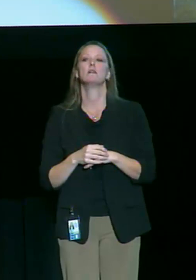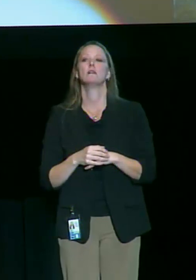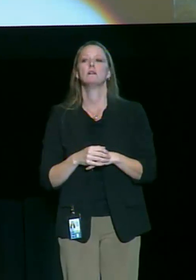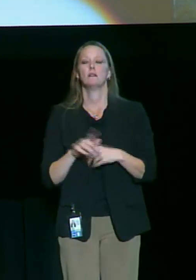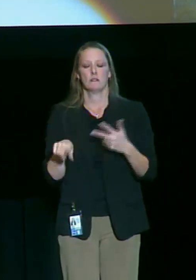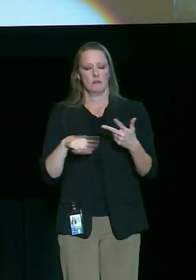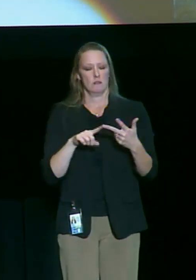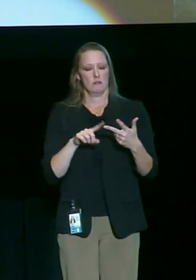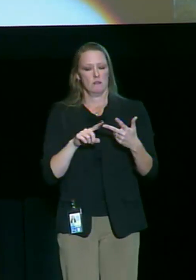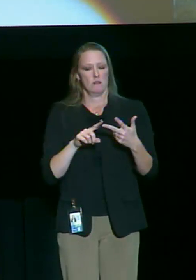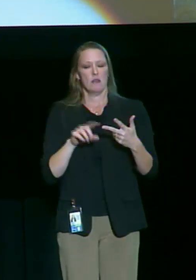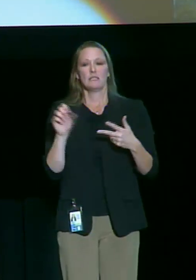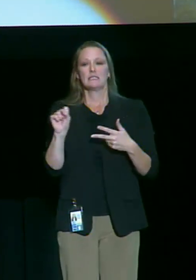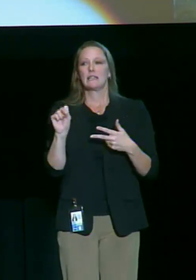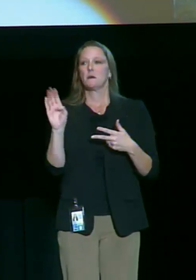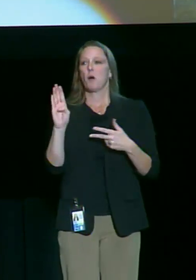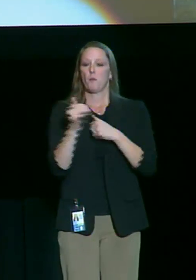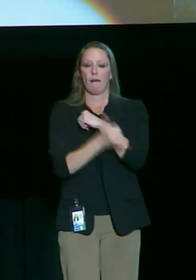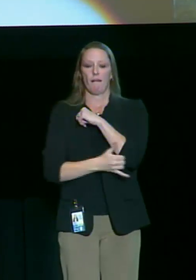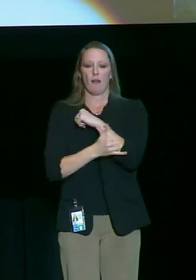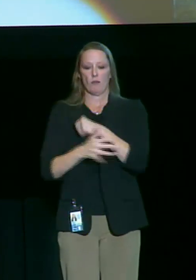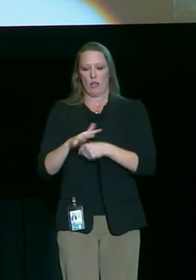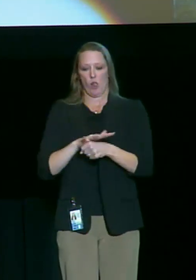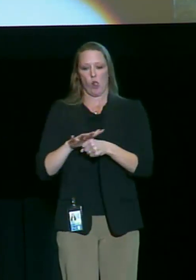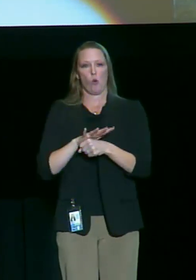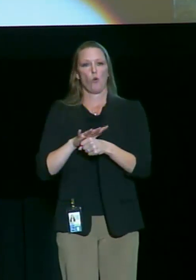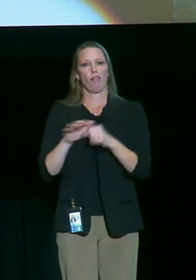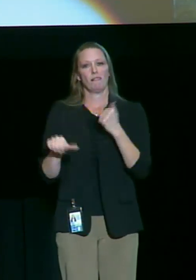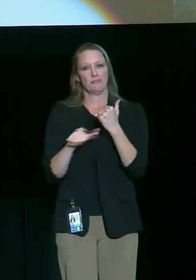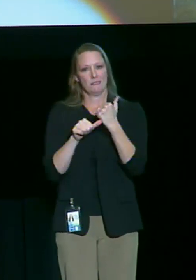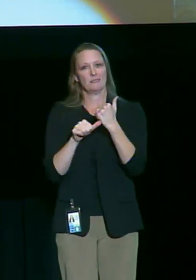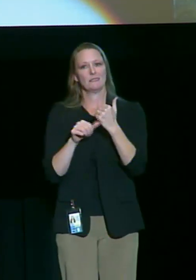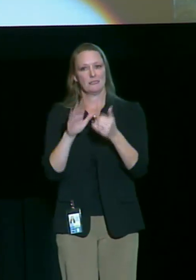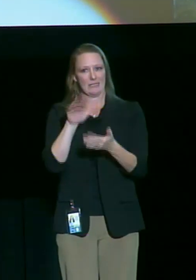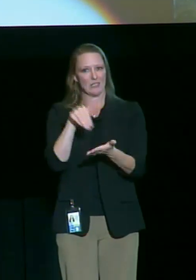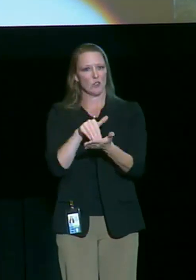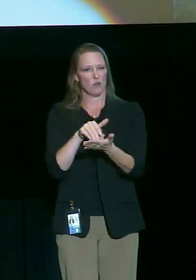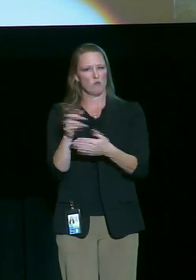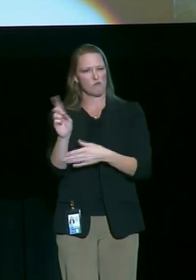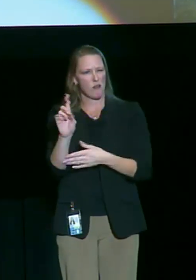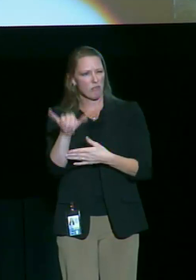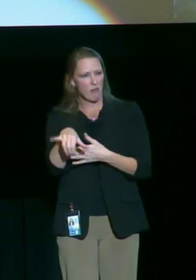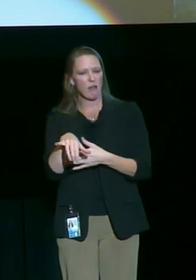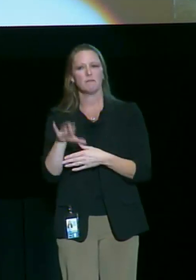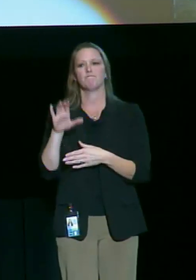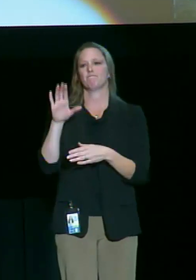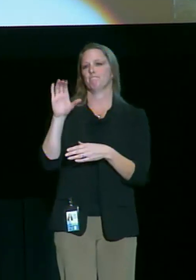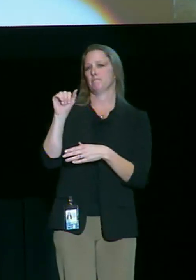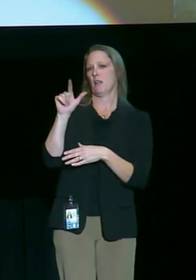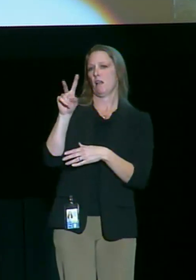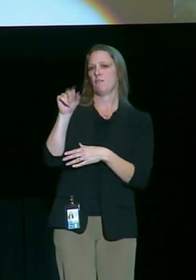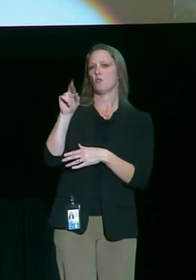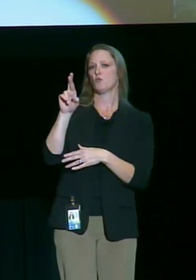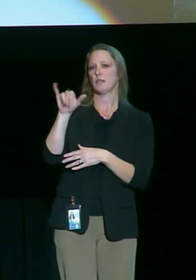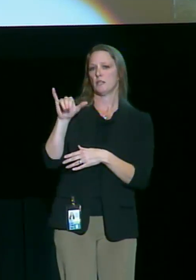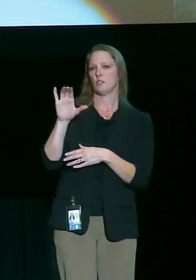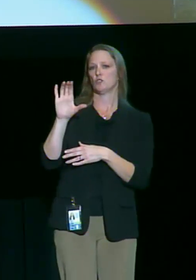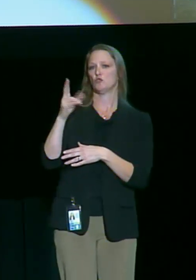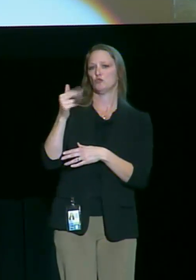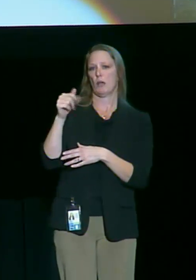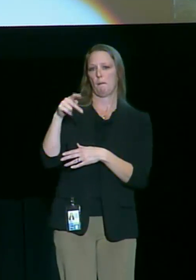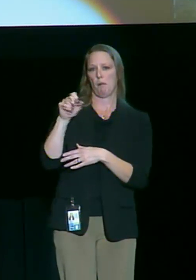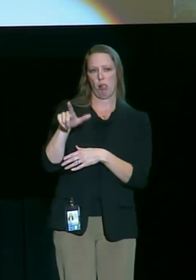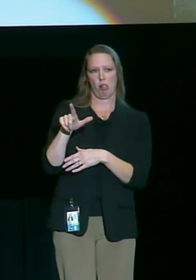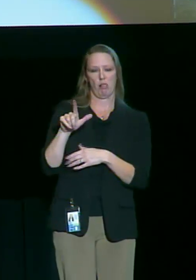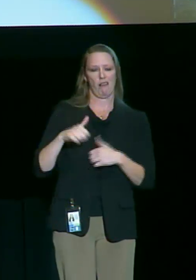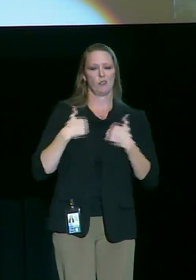the Santa Barbara County Local Assistance Center, located at Calvary Chapel at 1